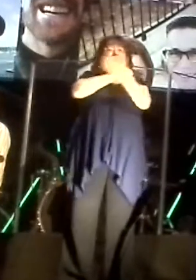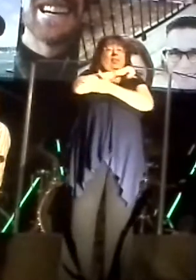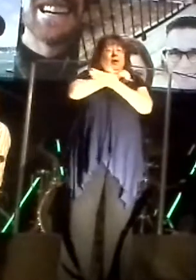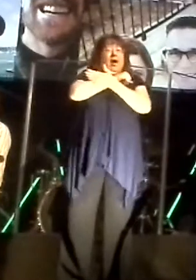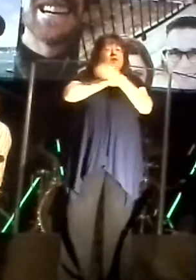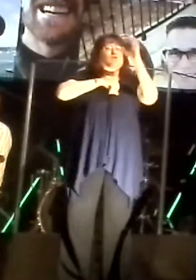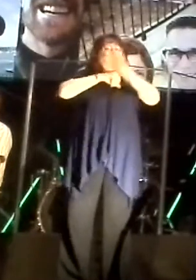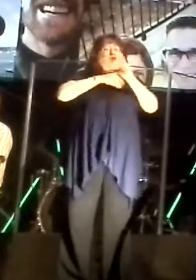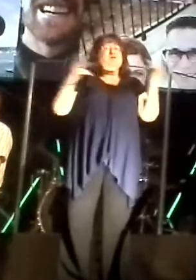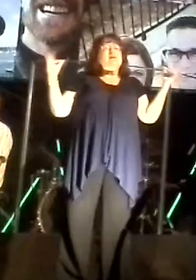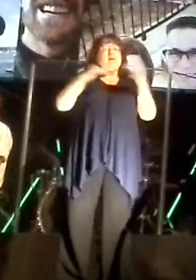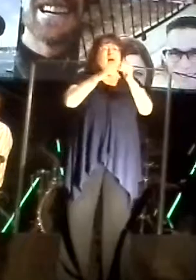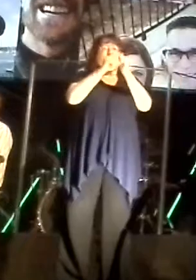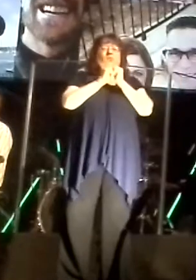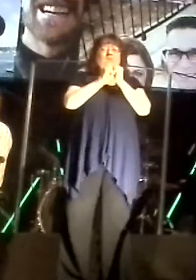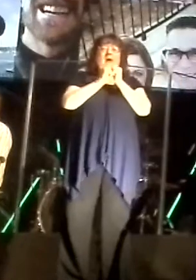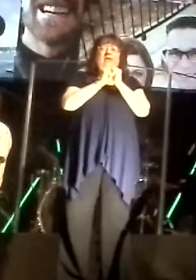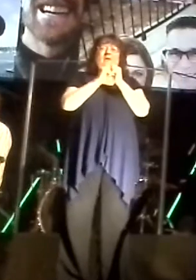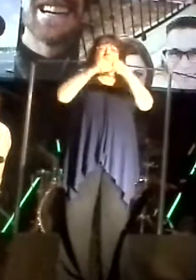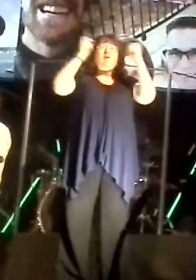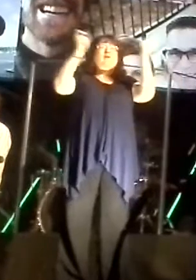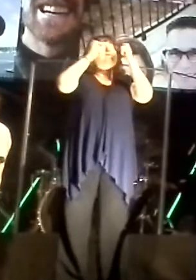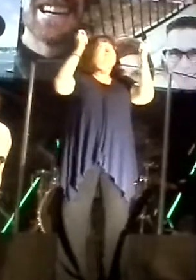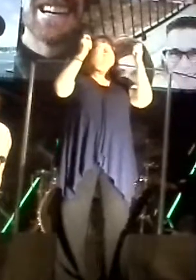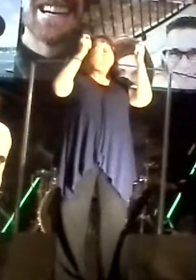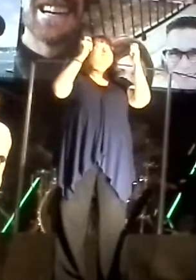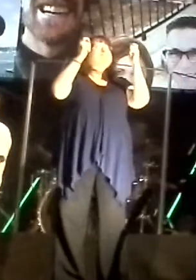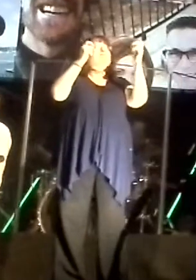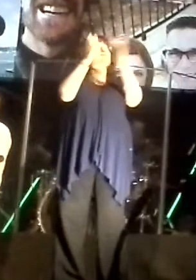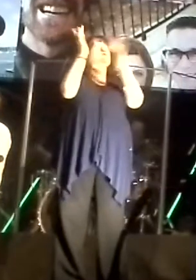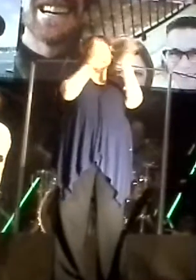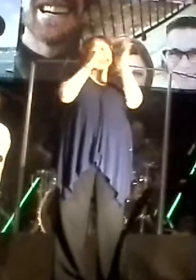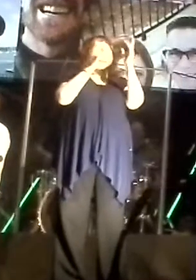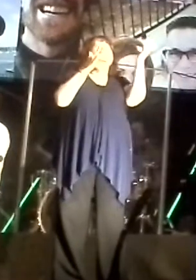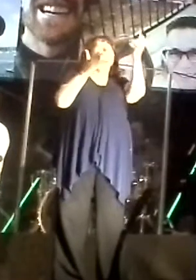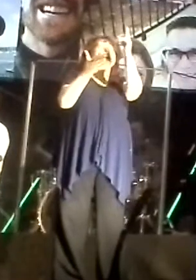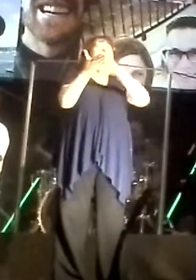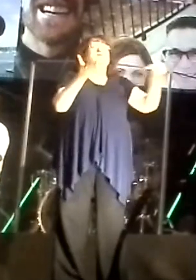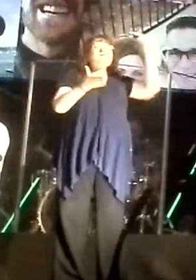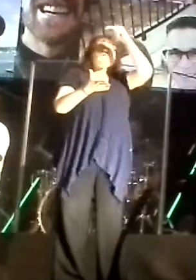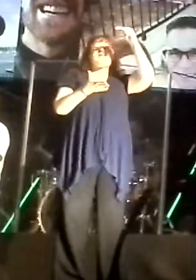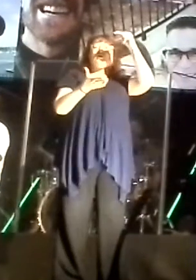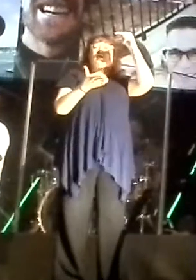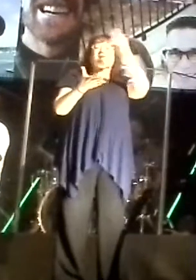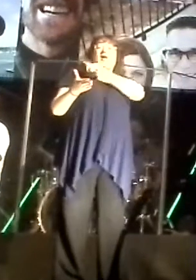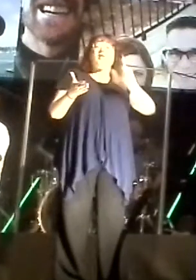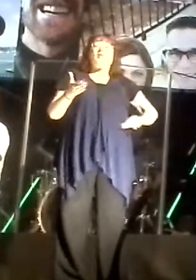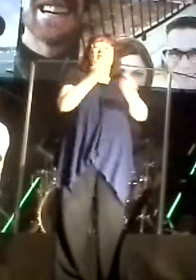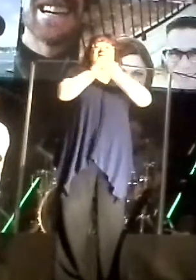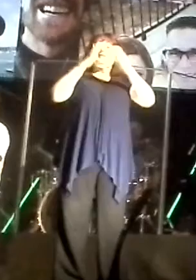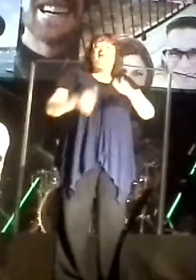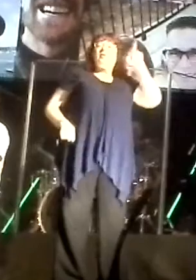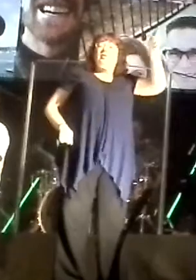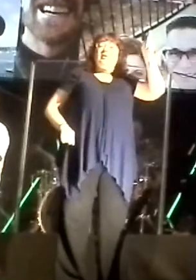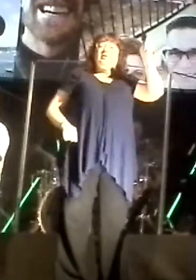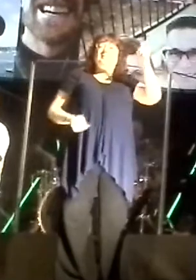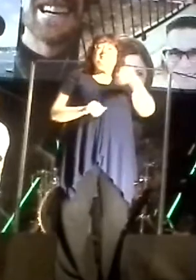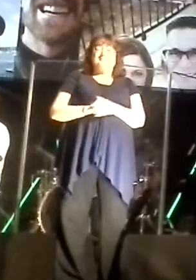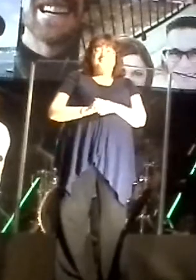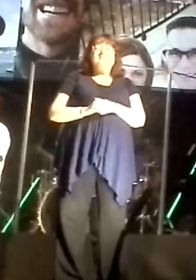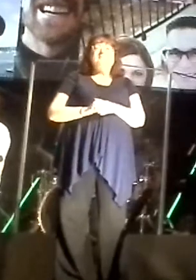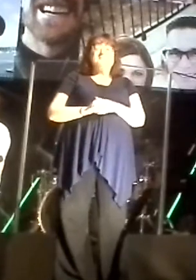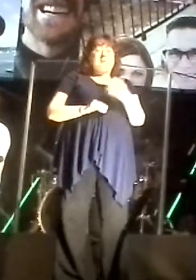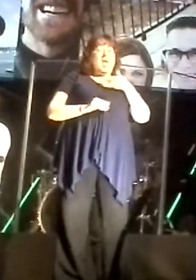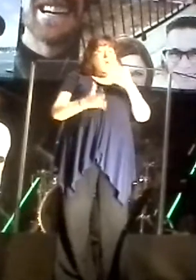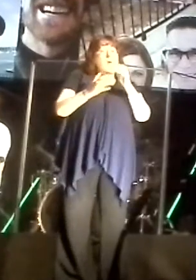country, churches are gathering today to celebrate the resurrection of our Jesus Christ, our Lord and our Savior. And so